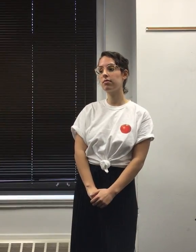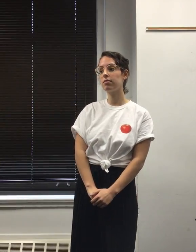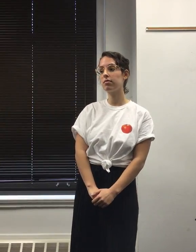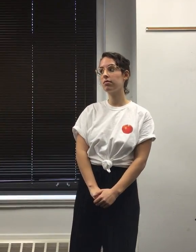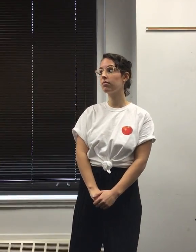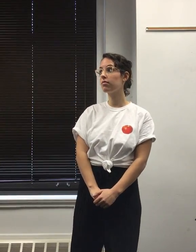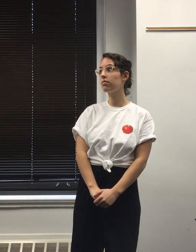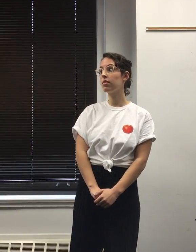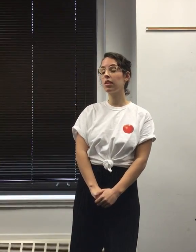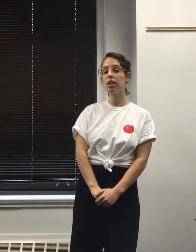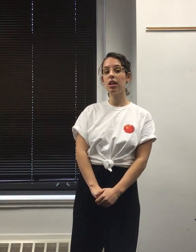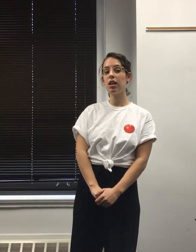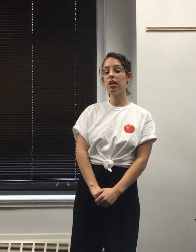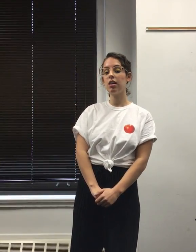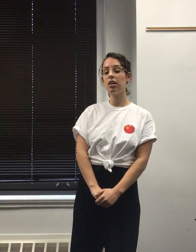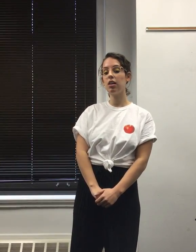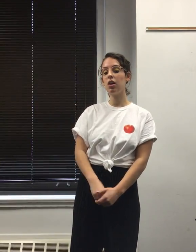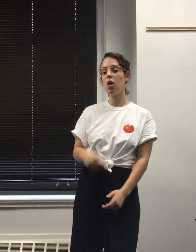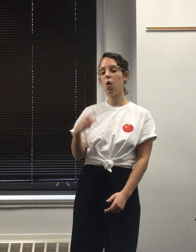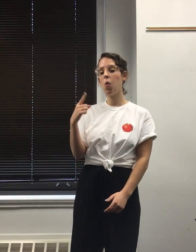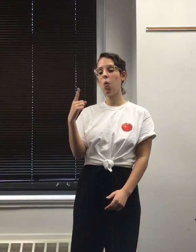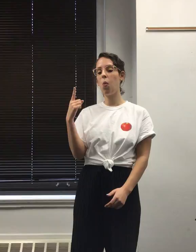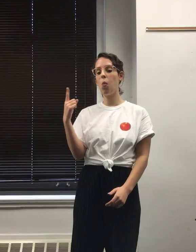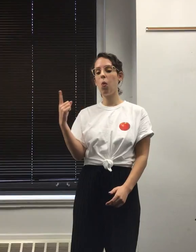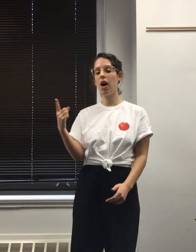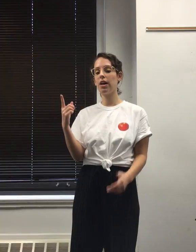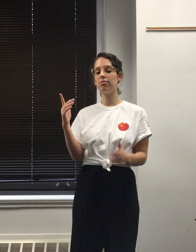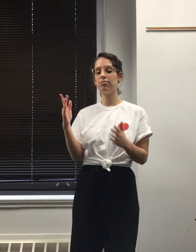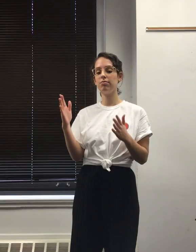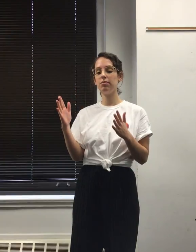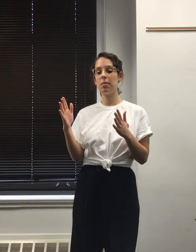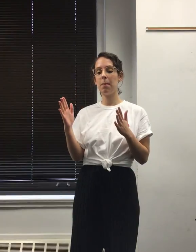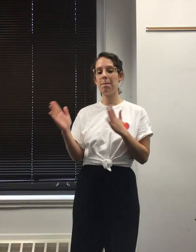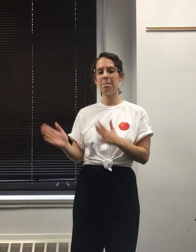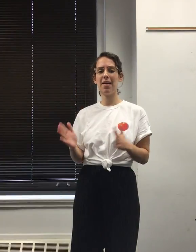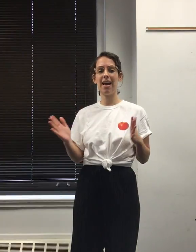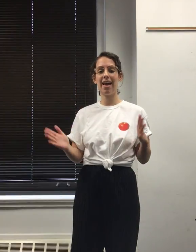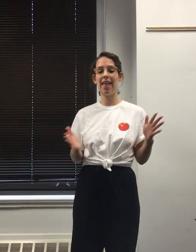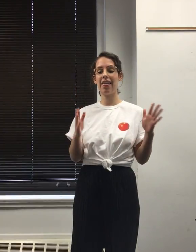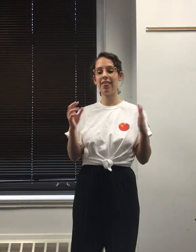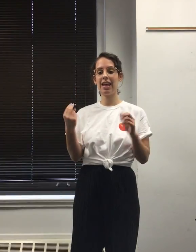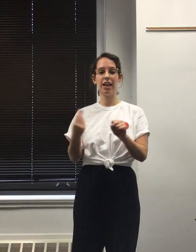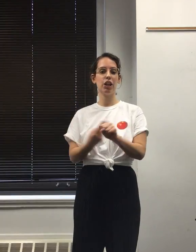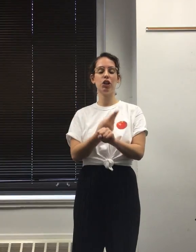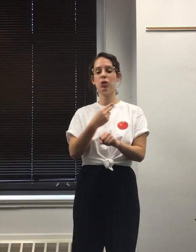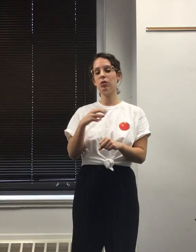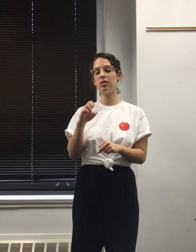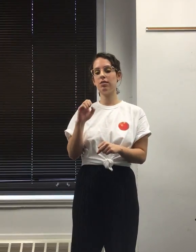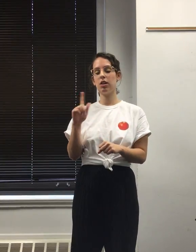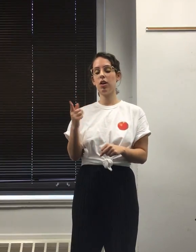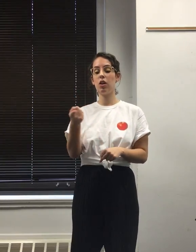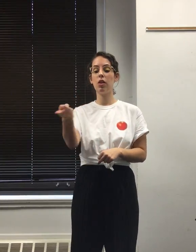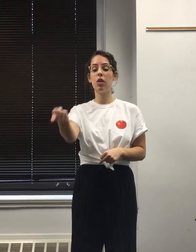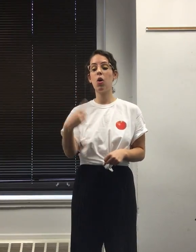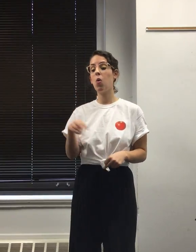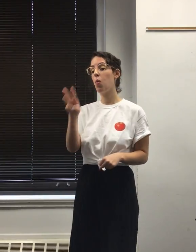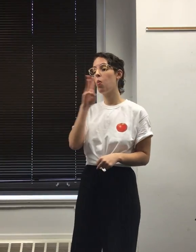Desalination. One method used evaporation. Remember what that was? The water evaporates and the salt stays.